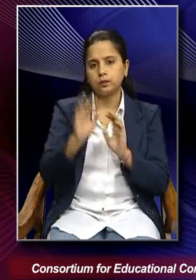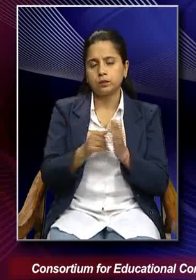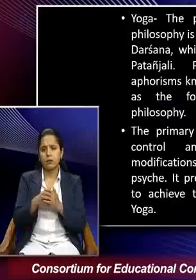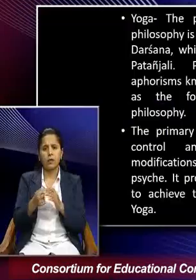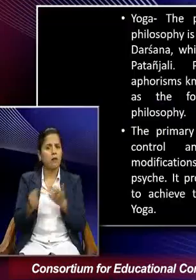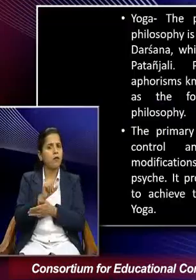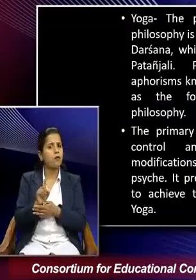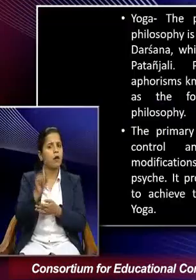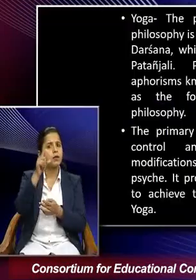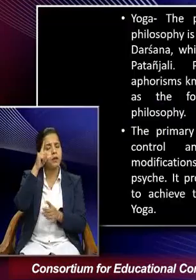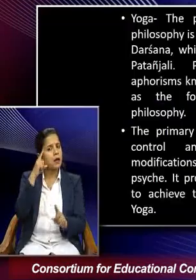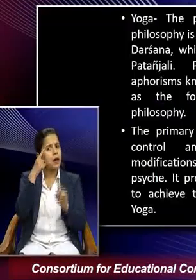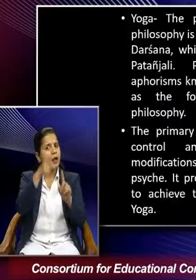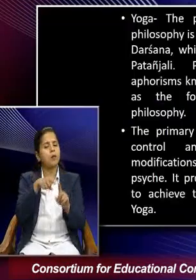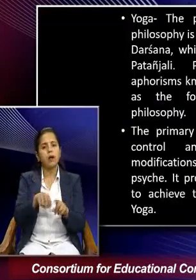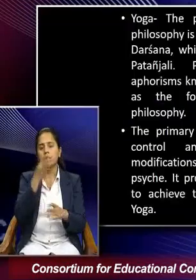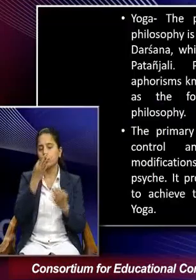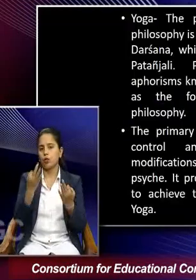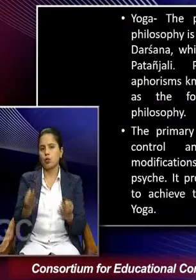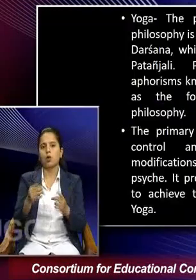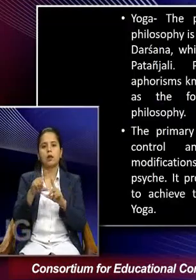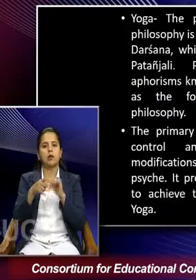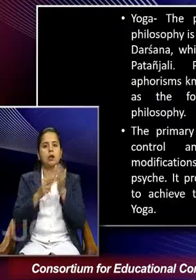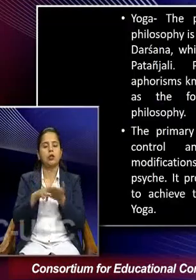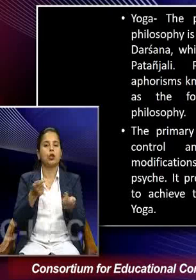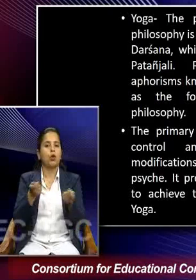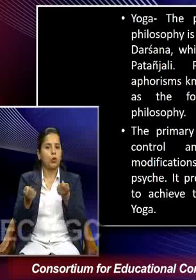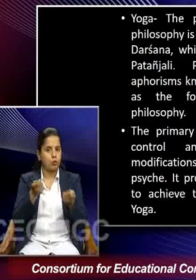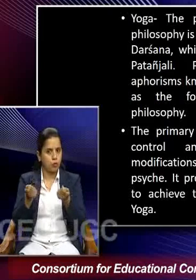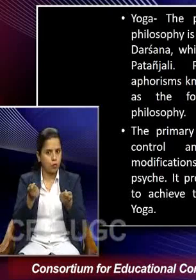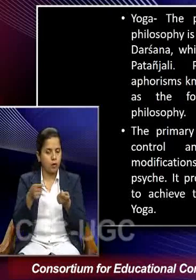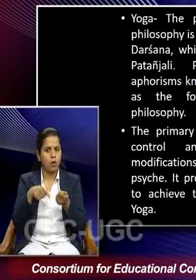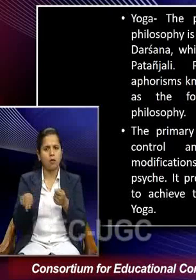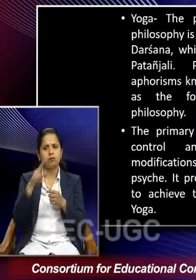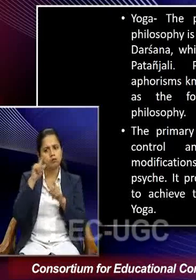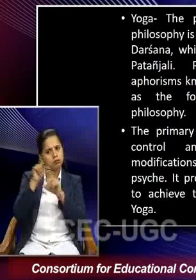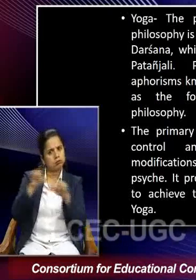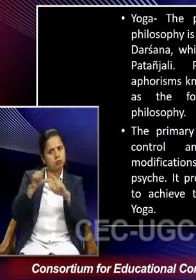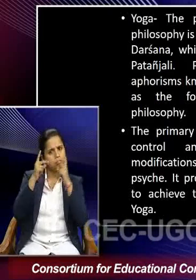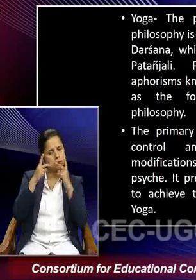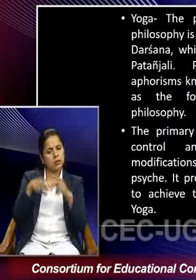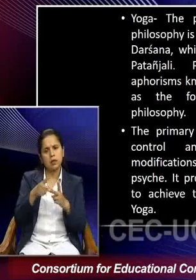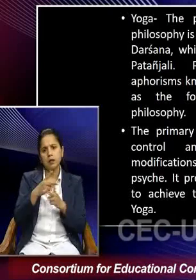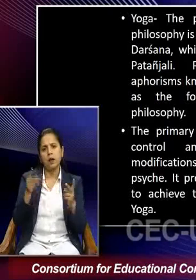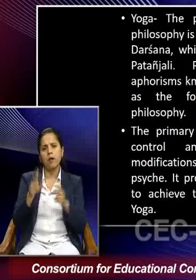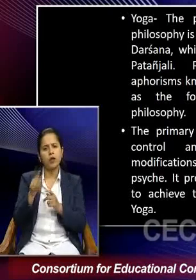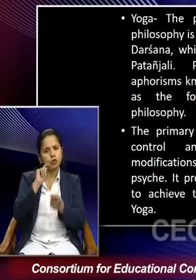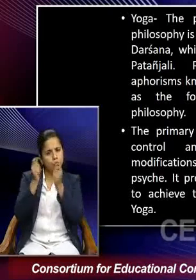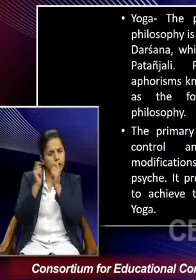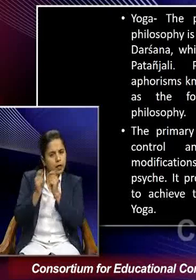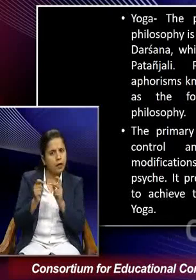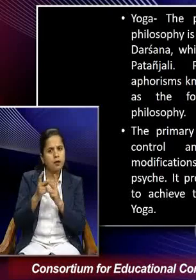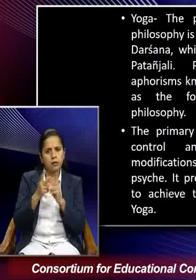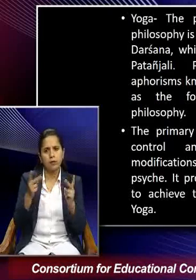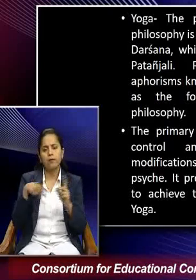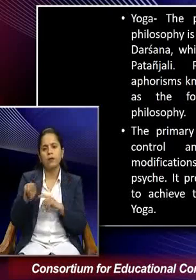primary aim of Yoga Darshan is to control and pacify the various modifications